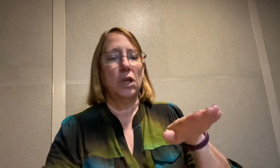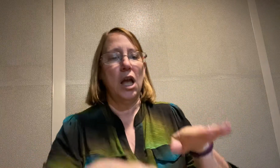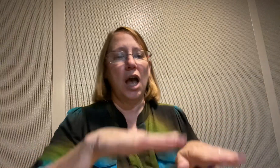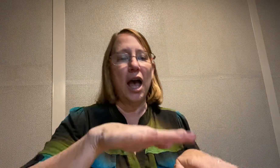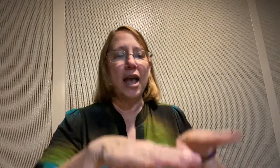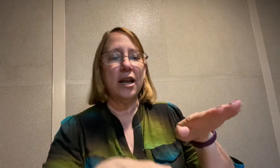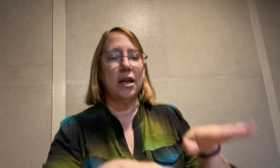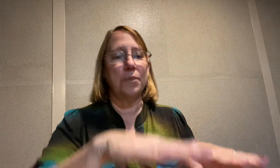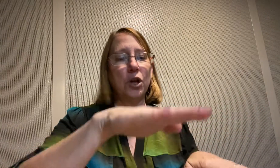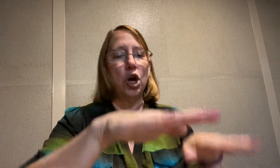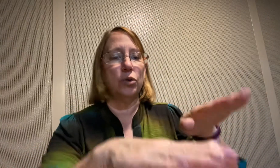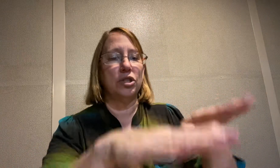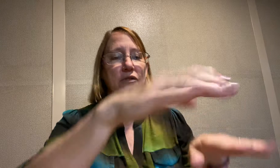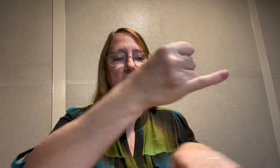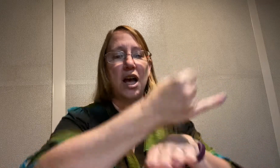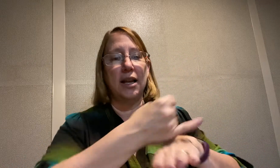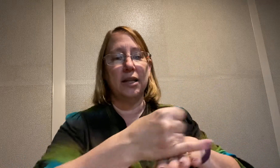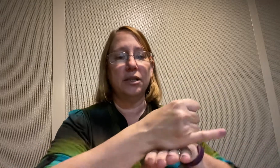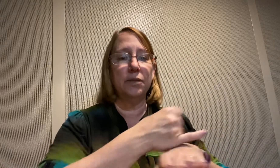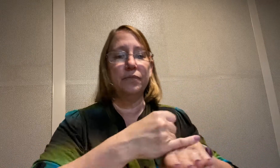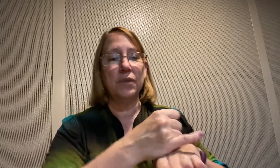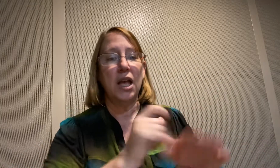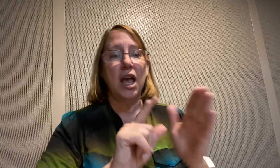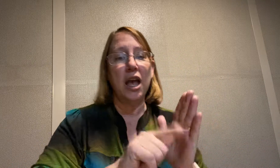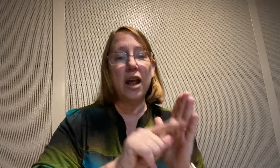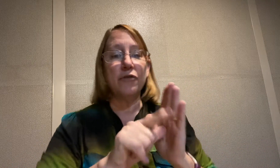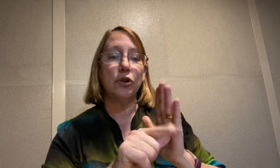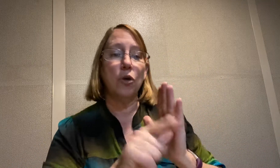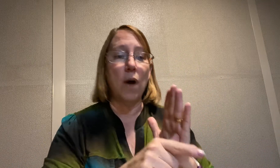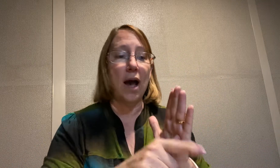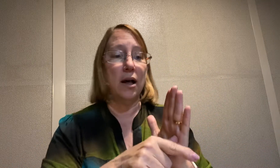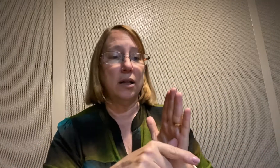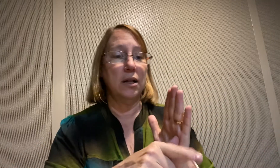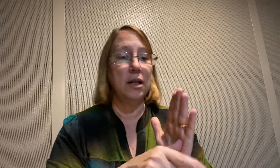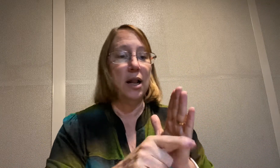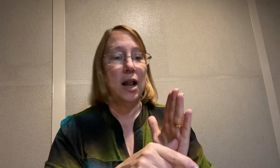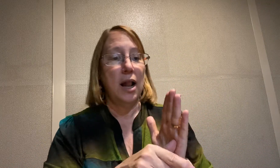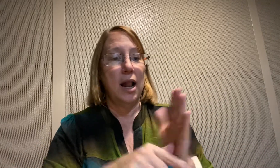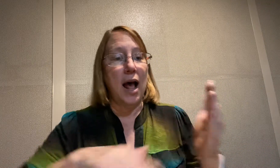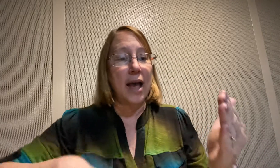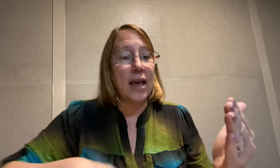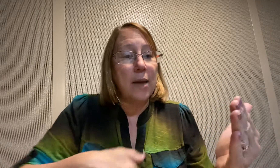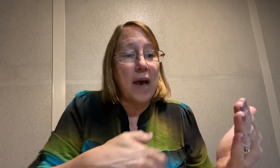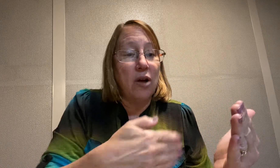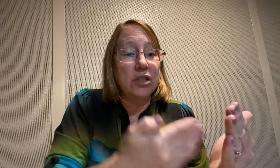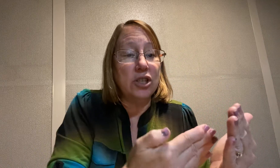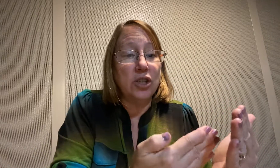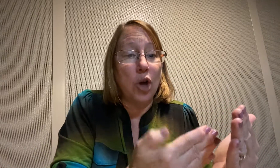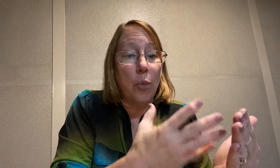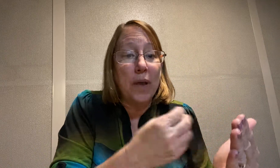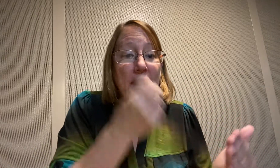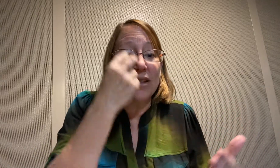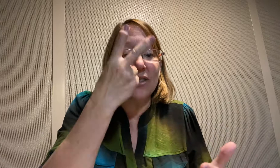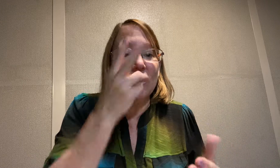I headed up the coast of the island, and after a while, I came out into the open and saw